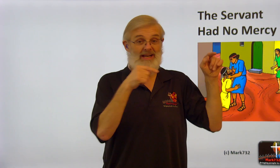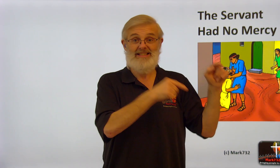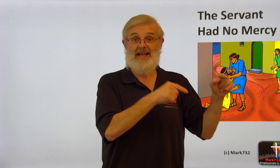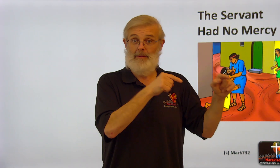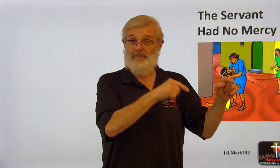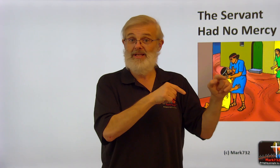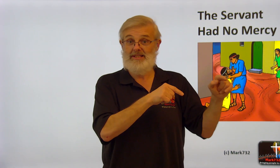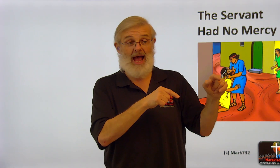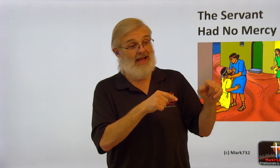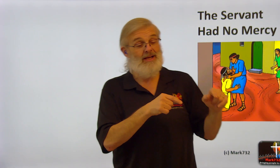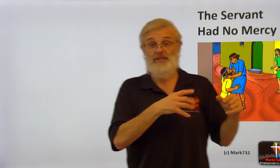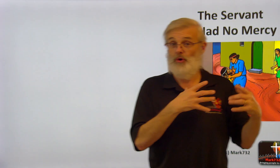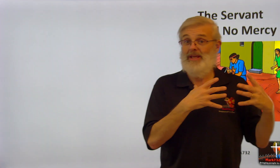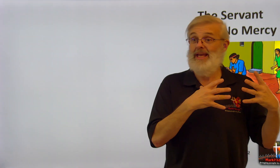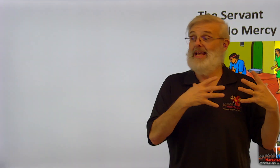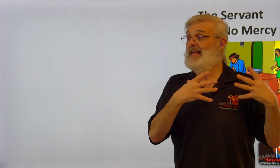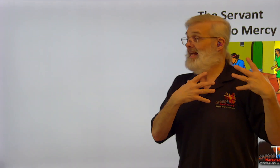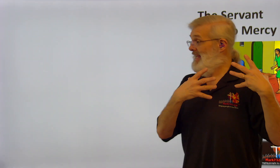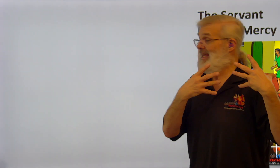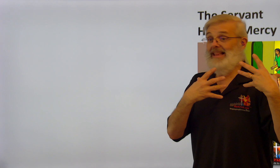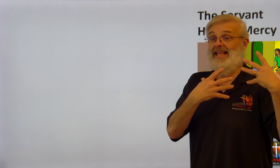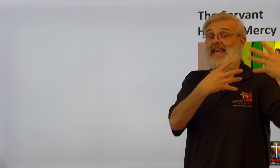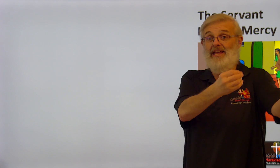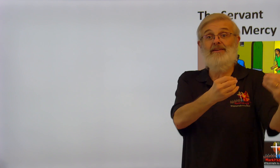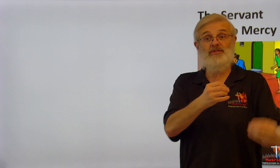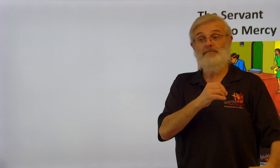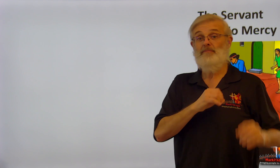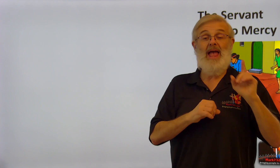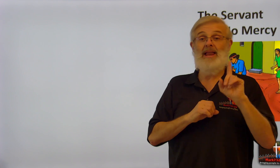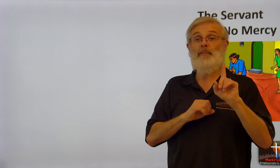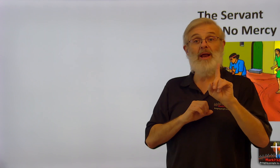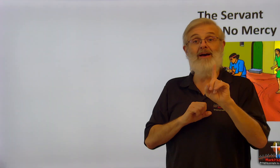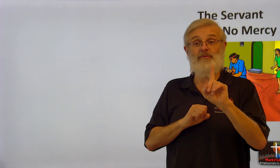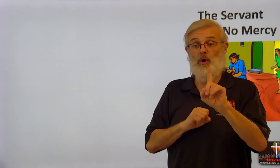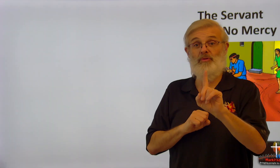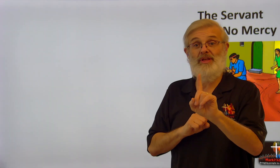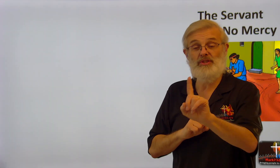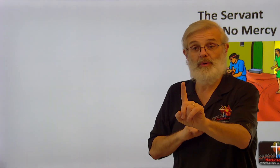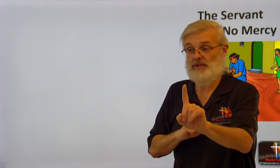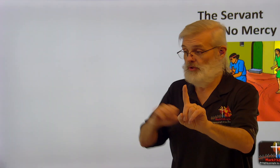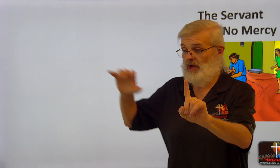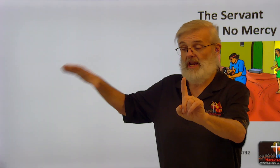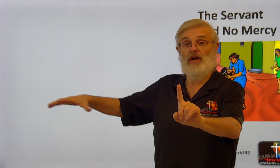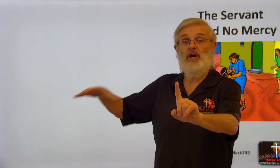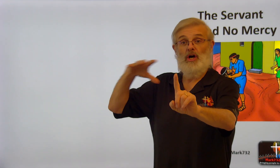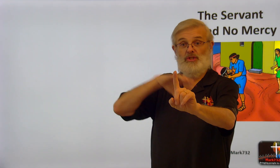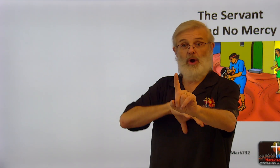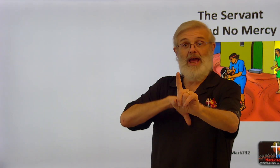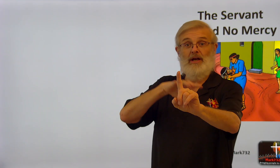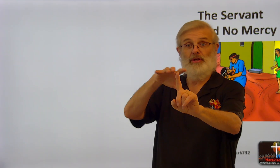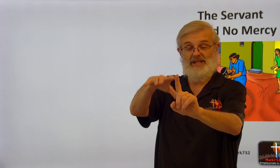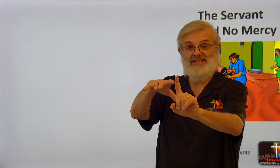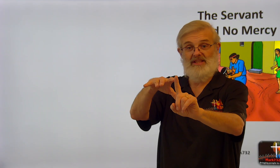set up this guy. So he leaves, and I'm going to have him go this way. So you got a triangle. You can see the